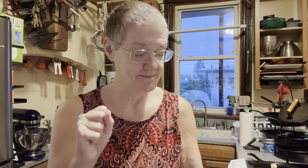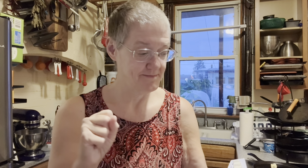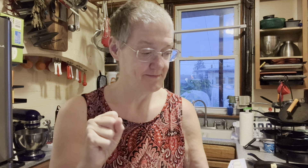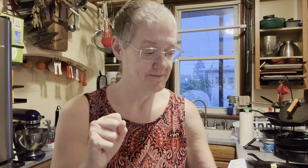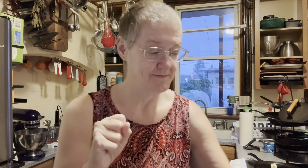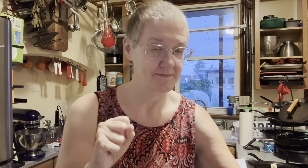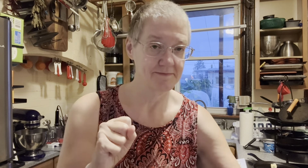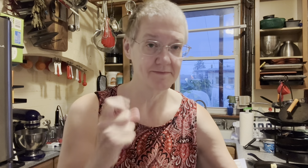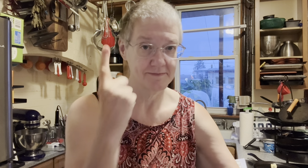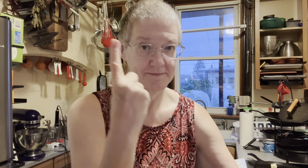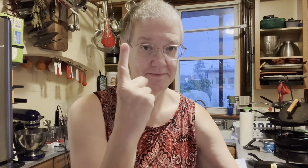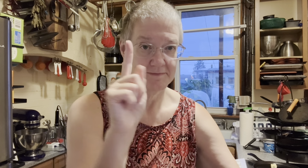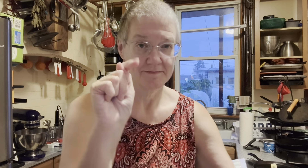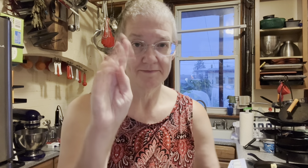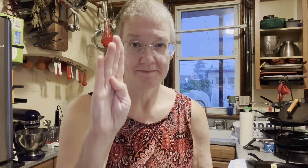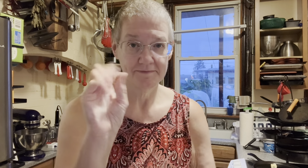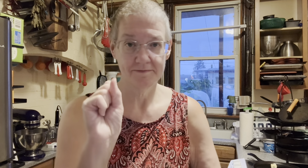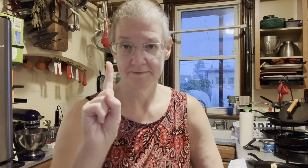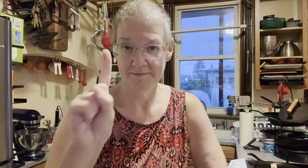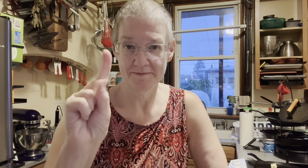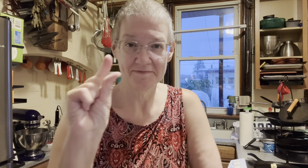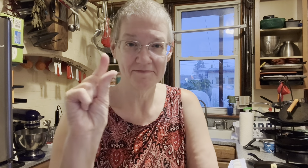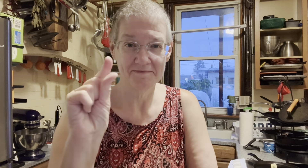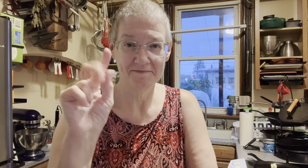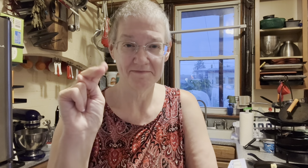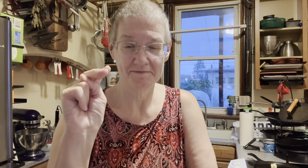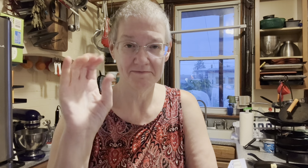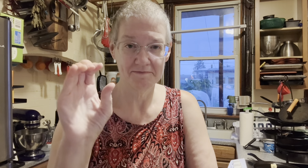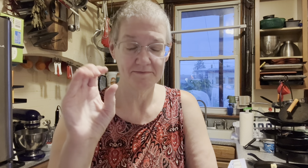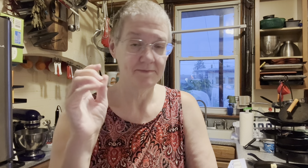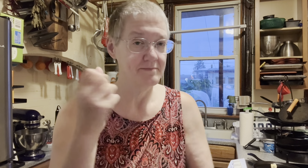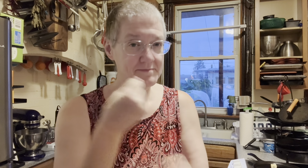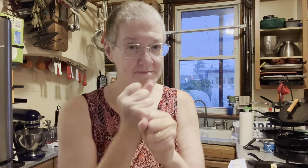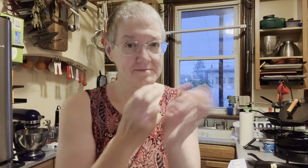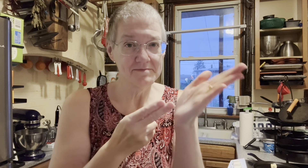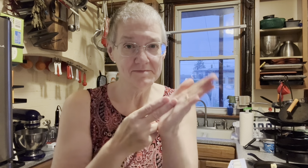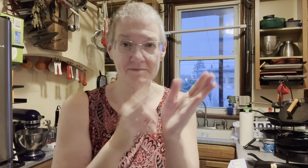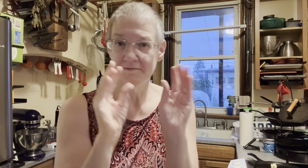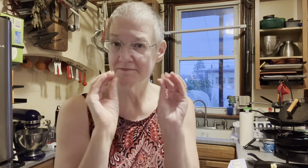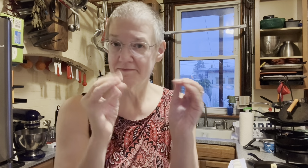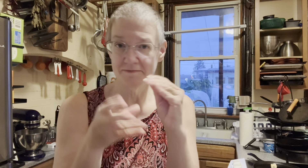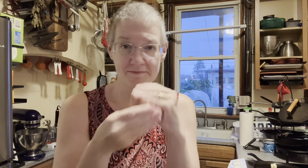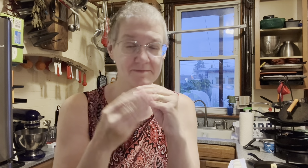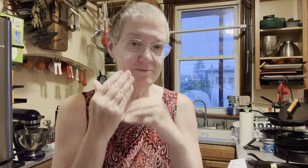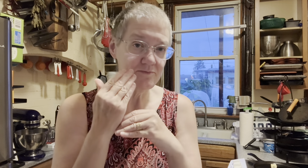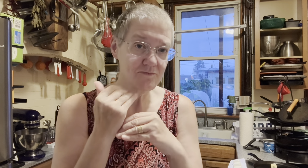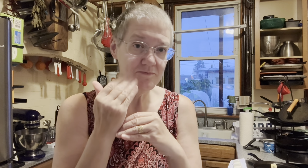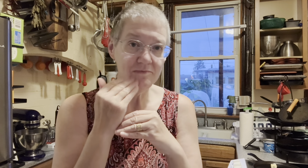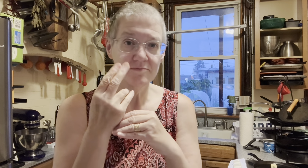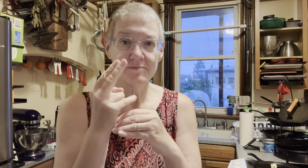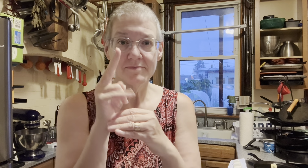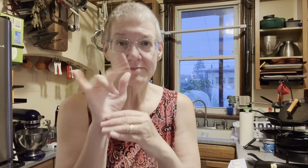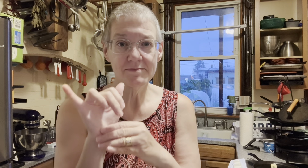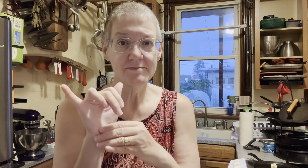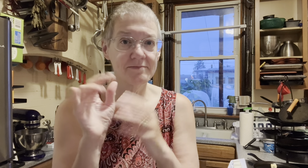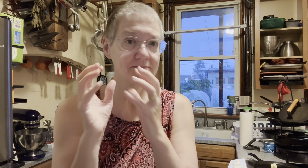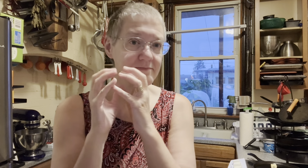The bacon doesn't have any carbs, and 1 tablespoon of salsa will have 1 gram of net carbs, but make sure your salsa doesn't have any